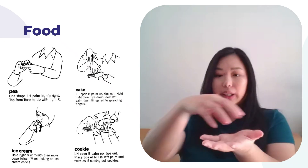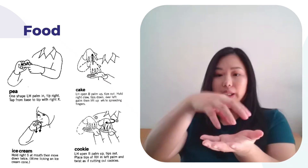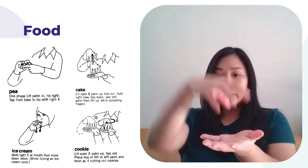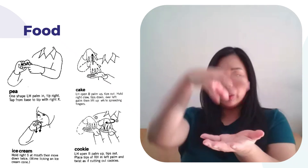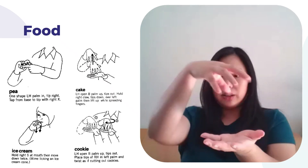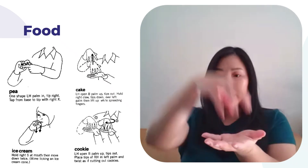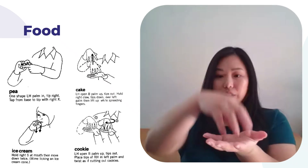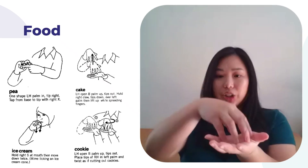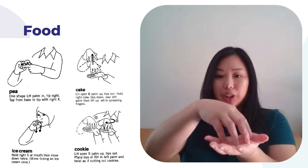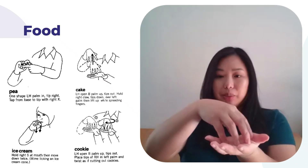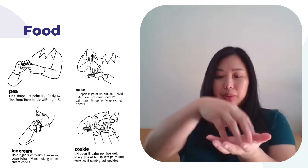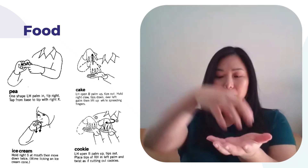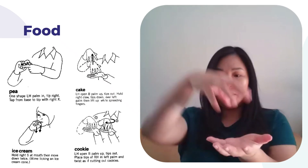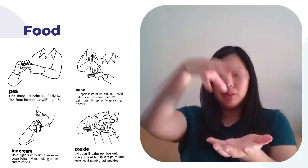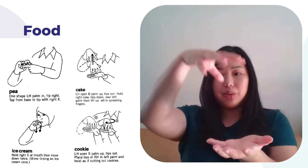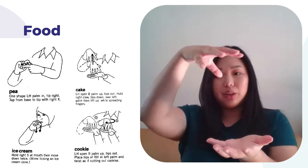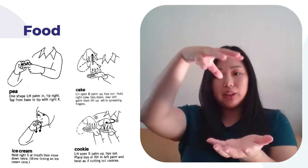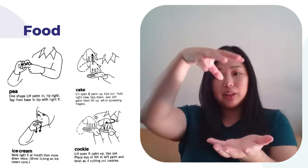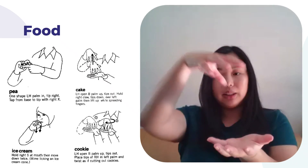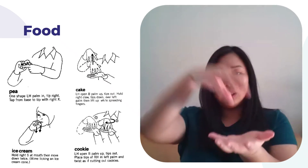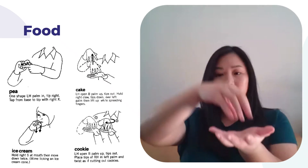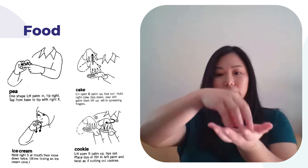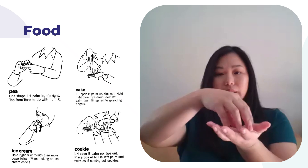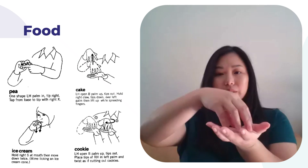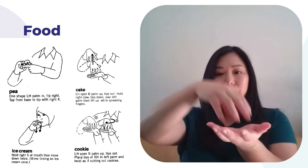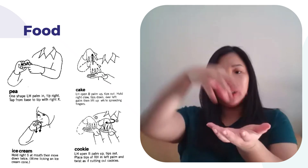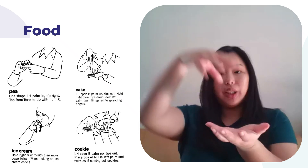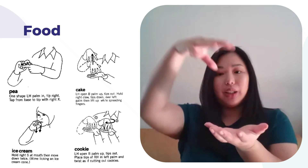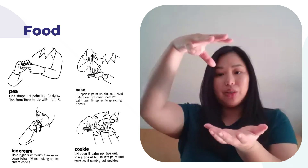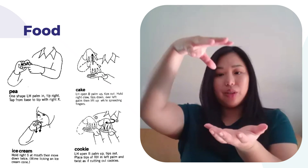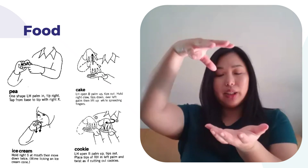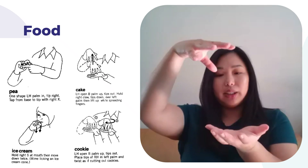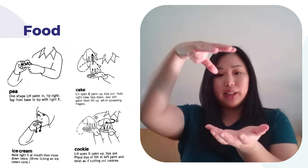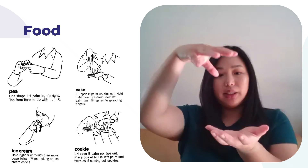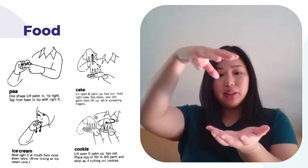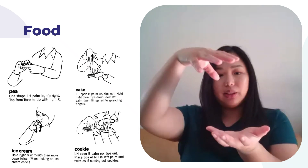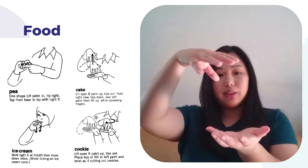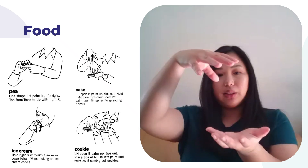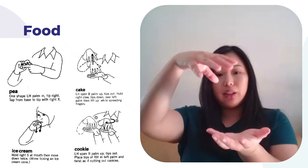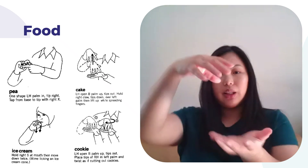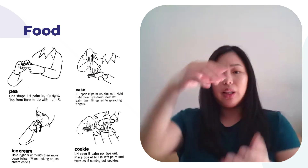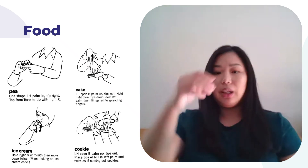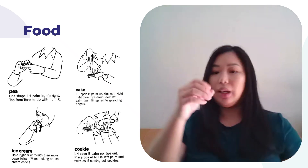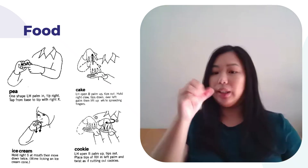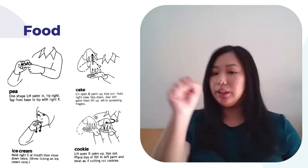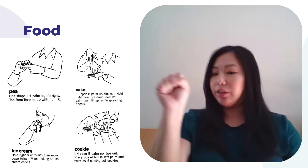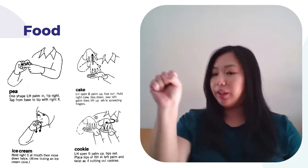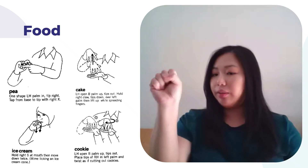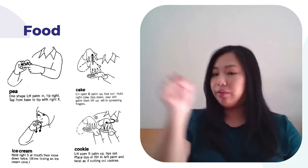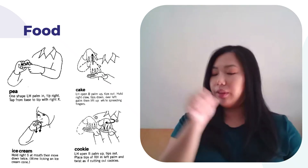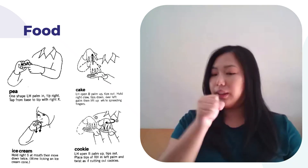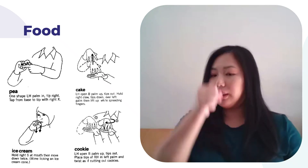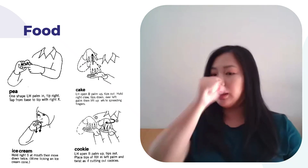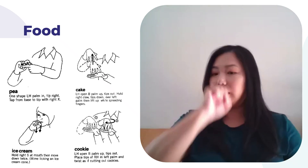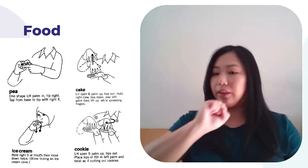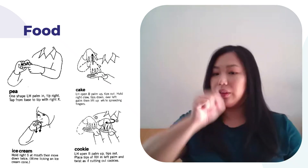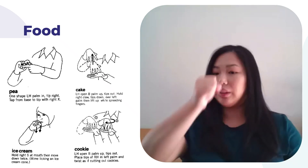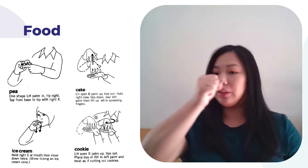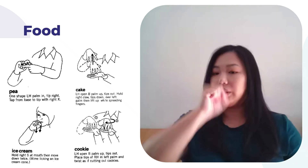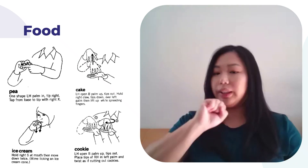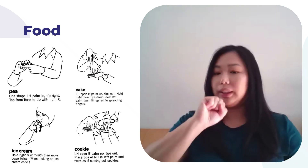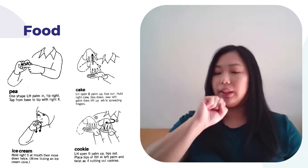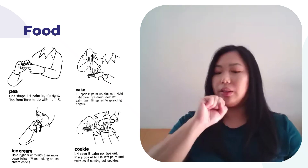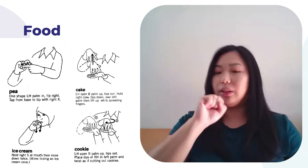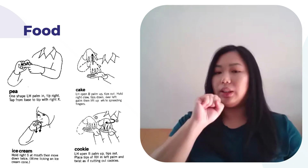flat hand, claw shape and move upwards as if your cake is rising. Ice cream, fist and go